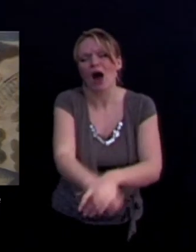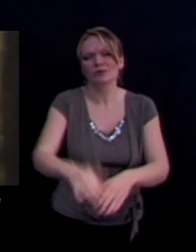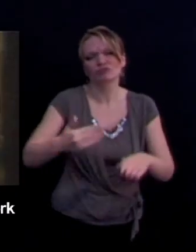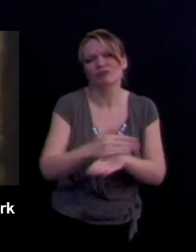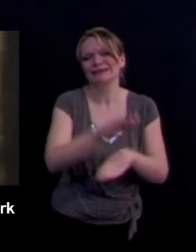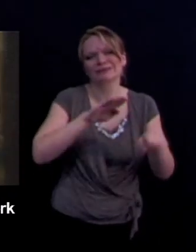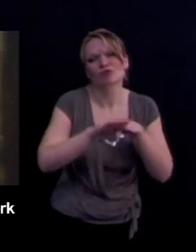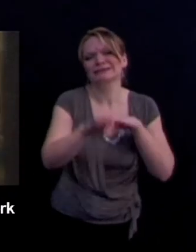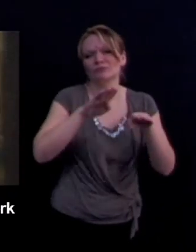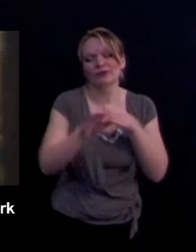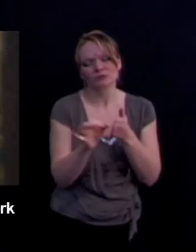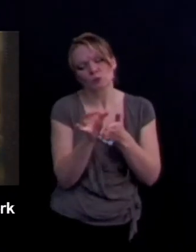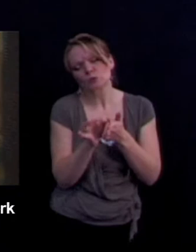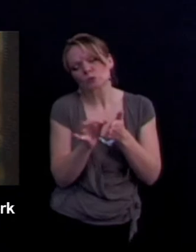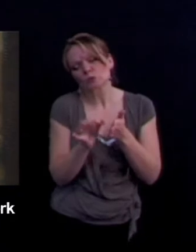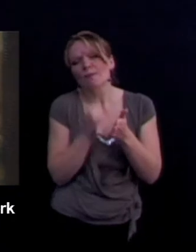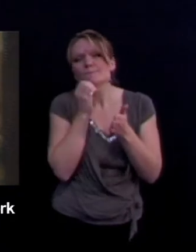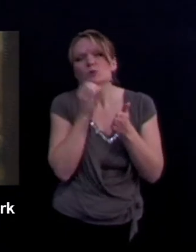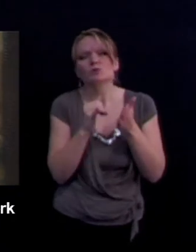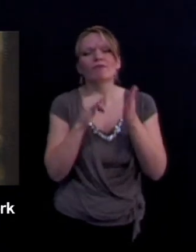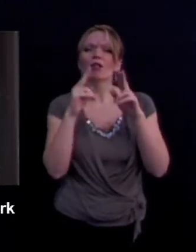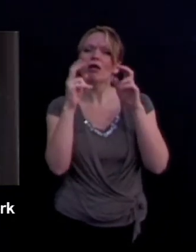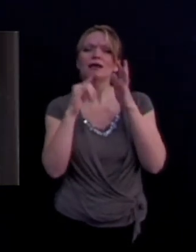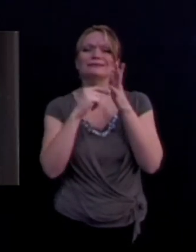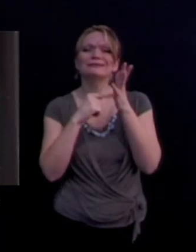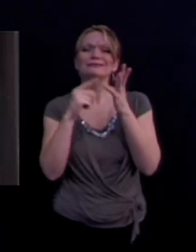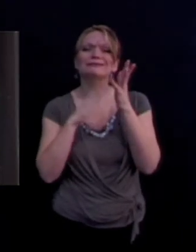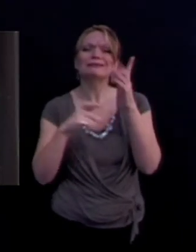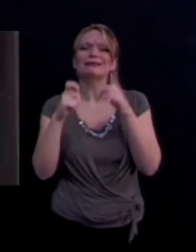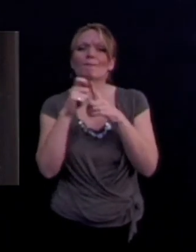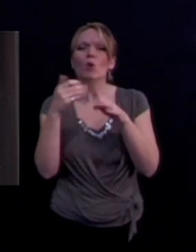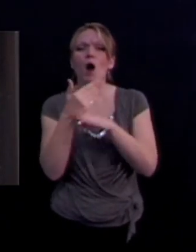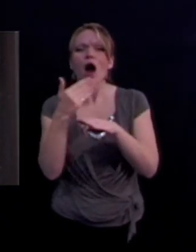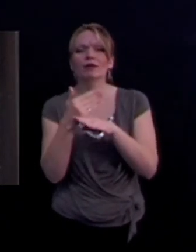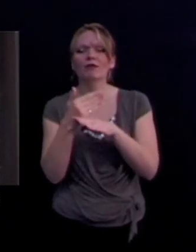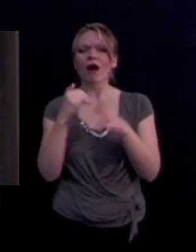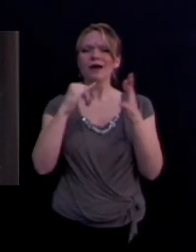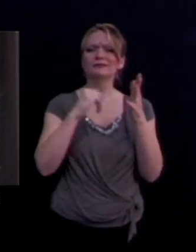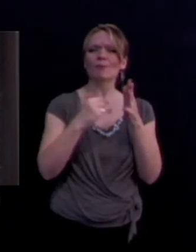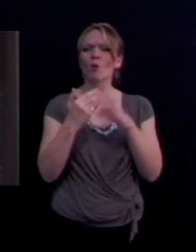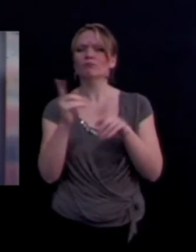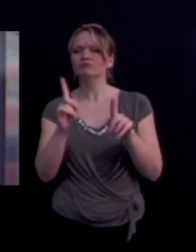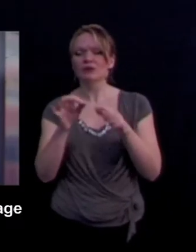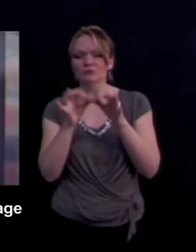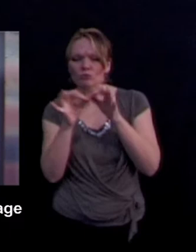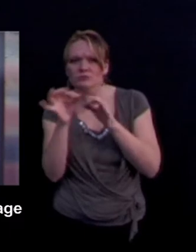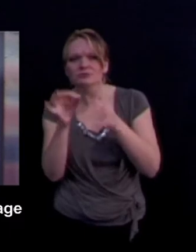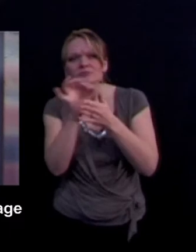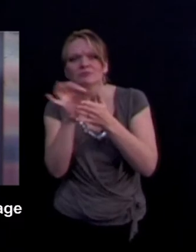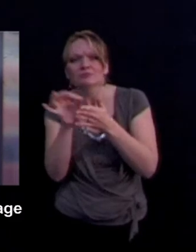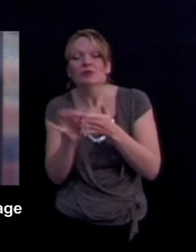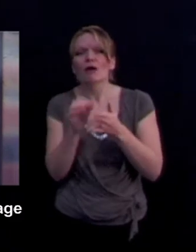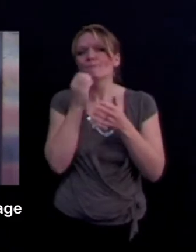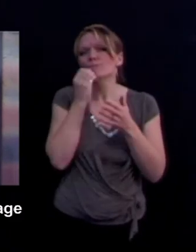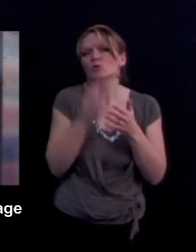produce beautiful embroidery and stump work. Stump work was very fashionable in the 17th century and was often used